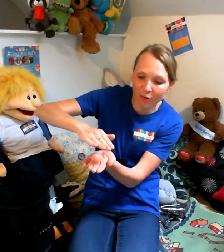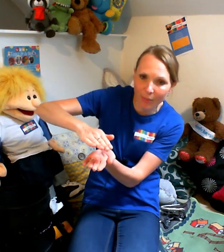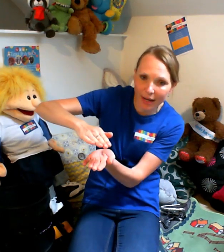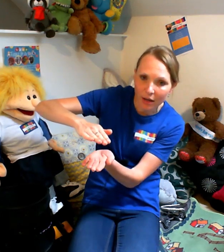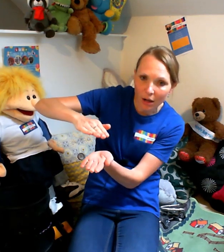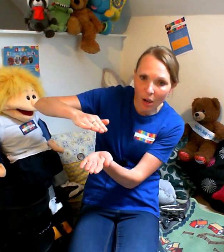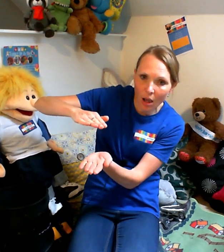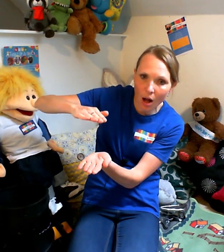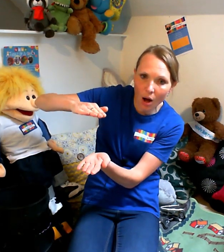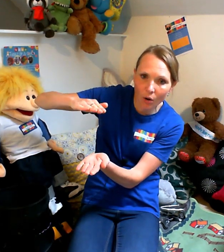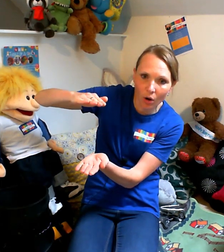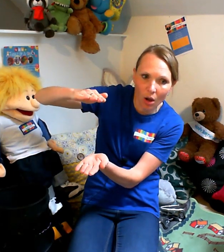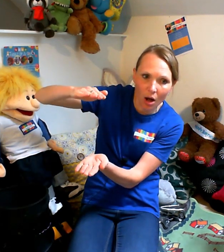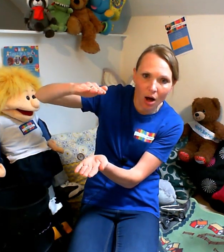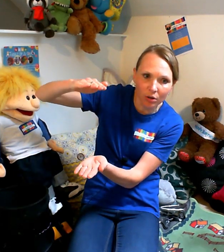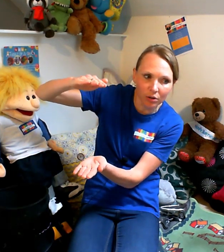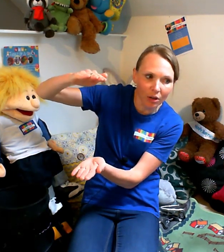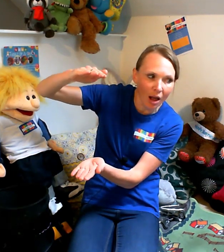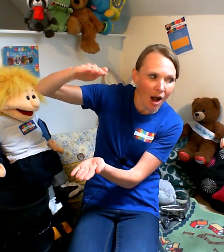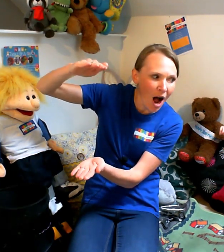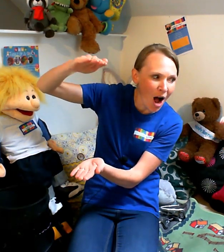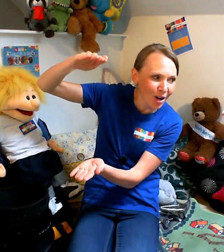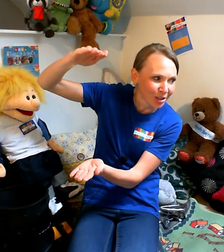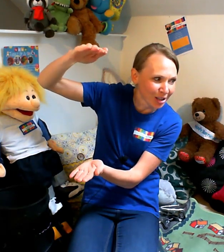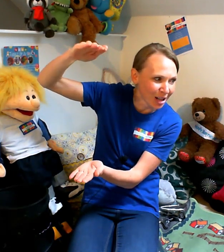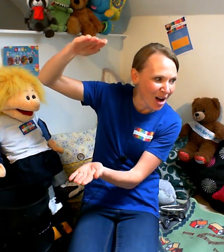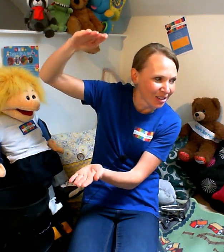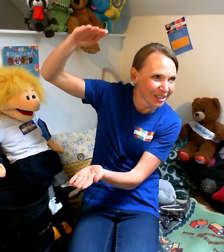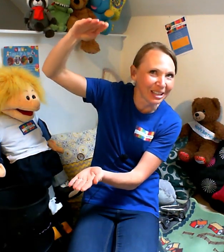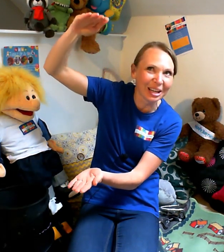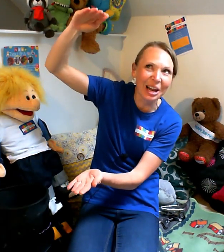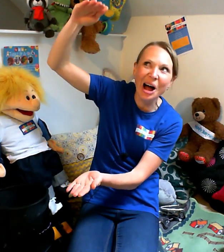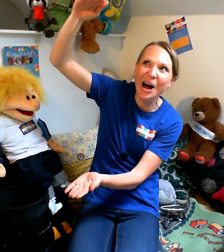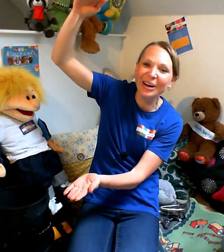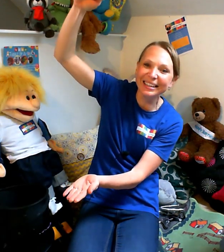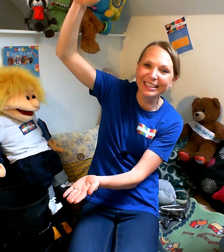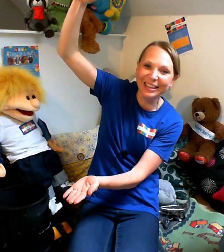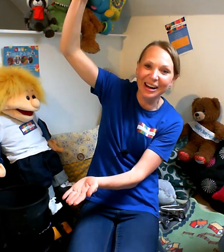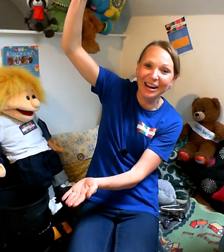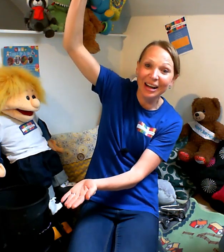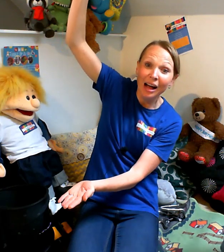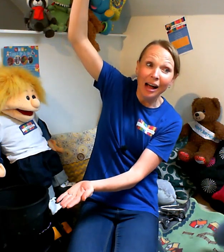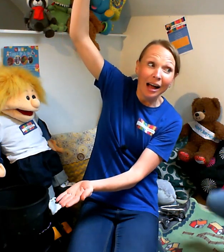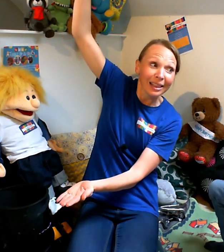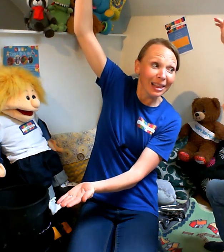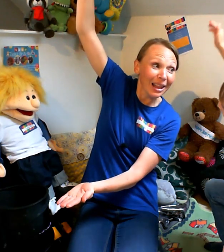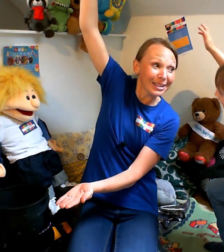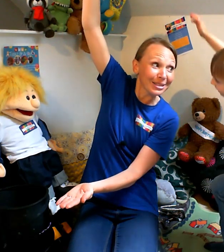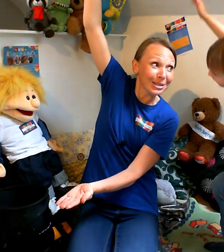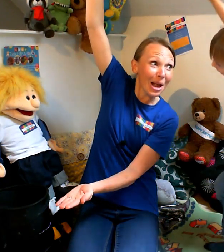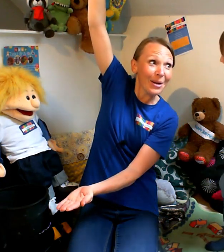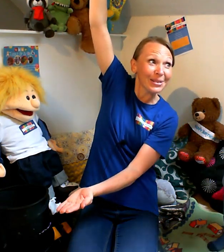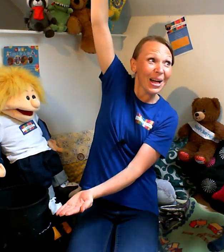it? Long, long, long, long, long, long. That's so